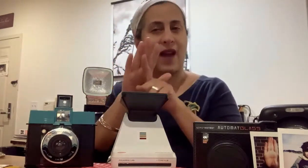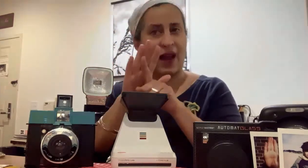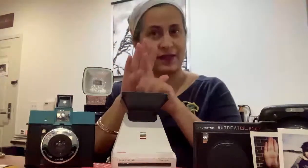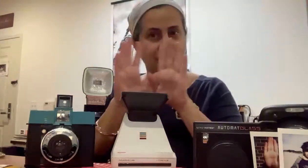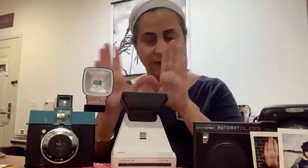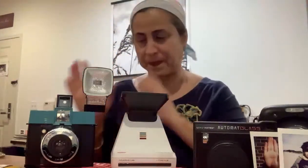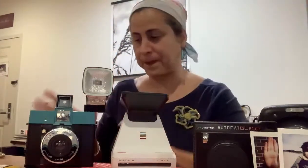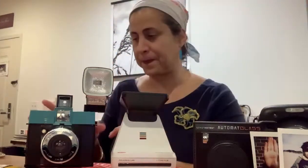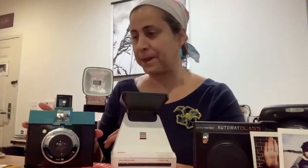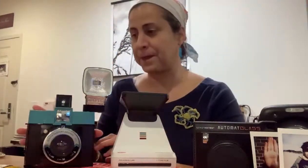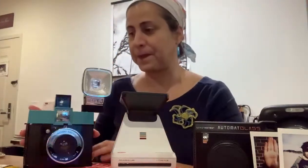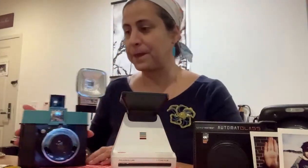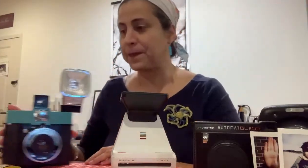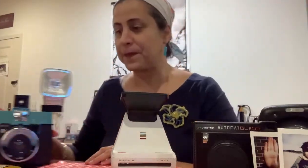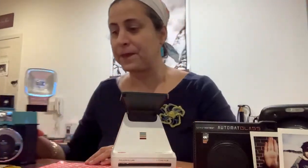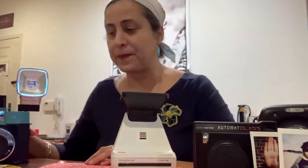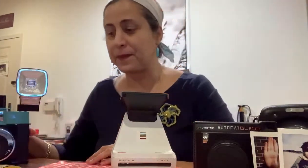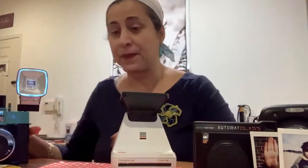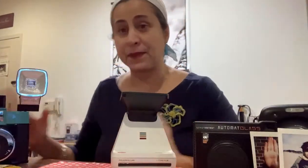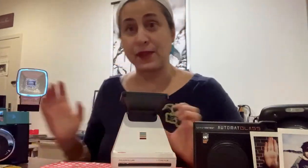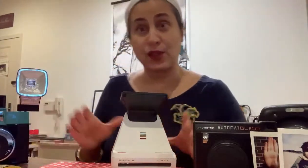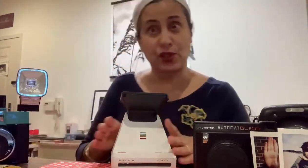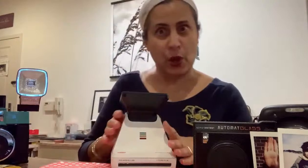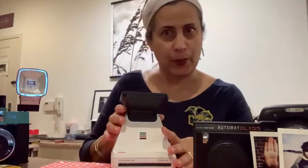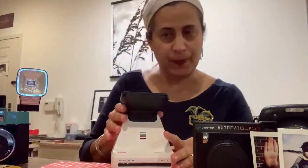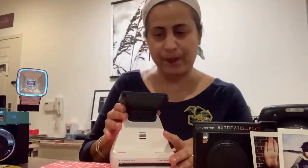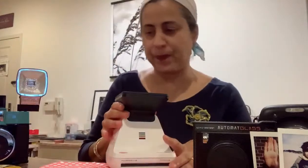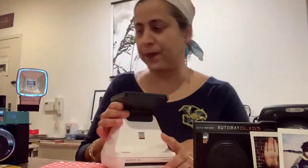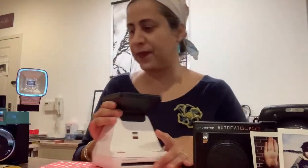the film and you can add different effects to that.